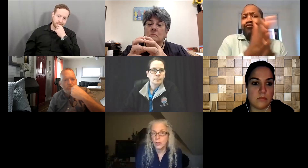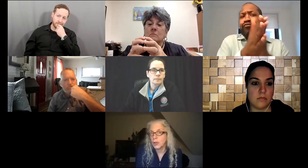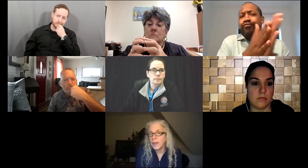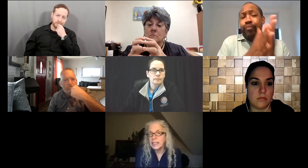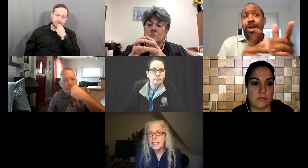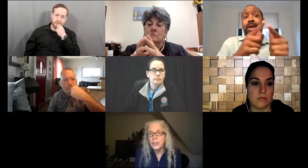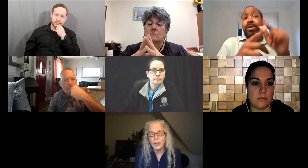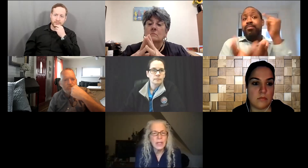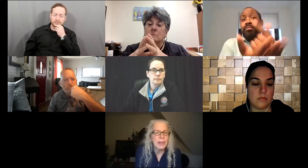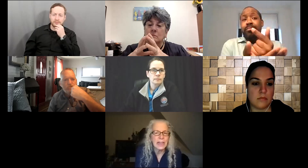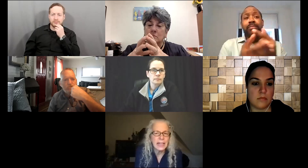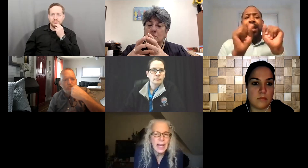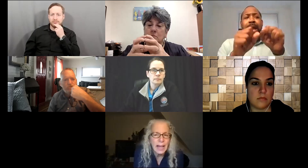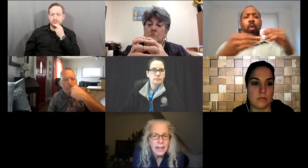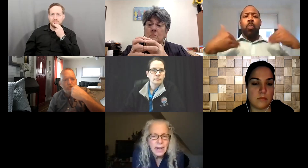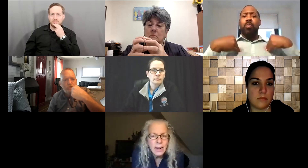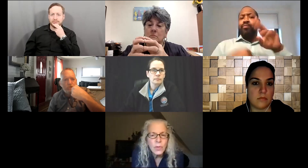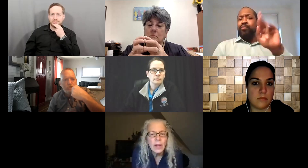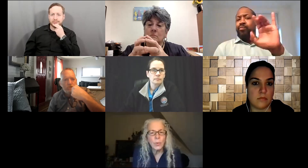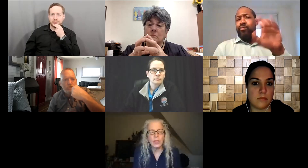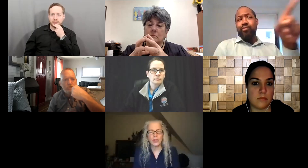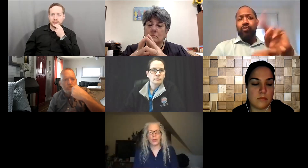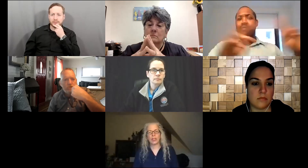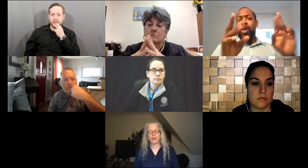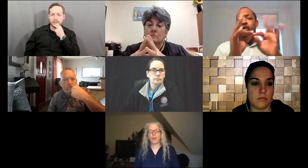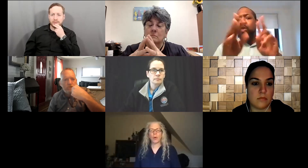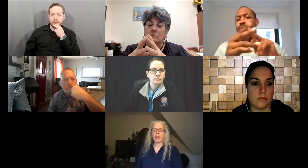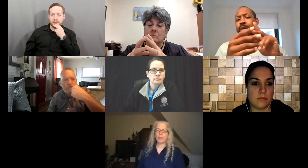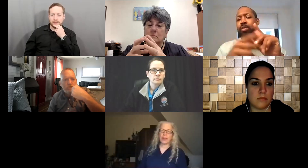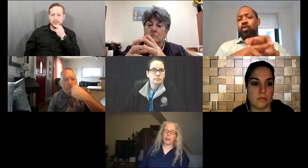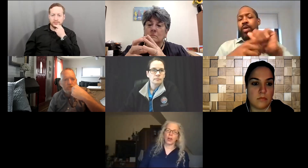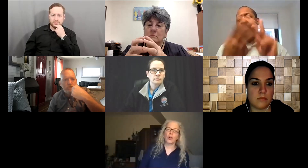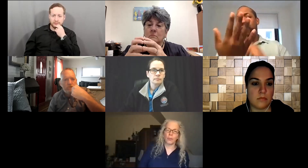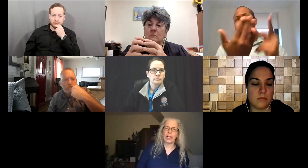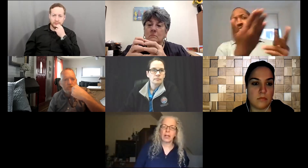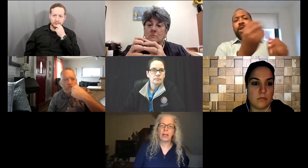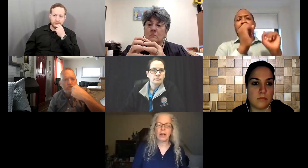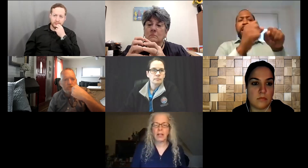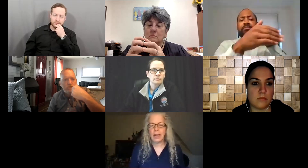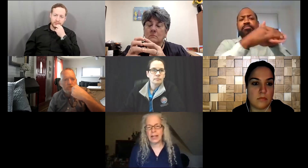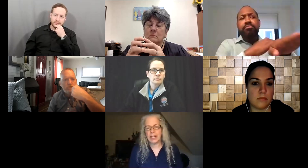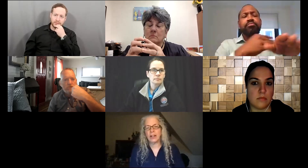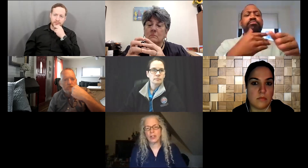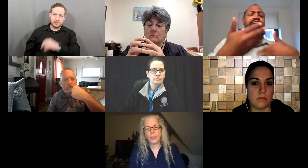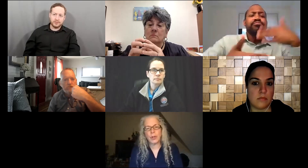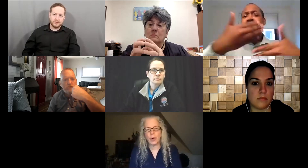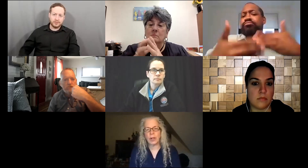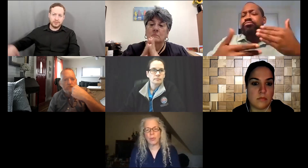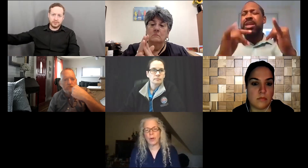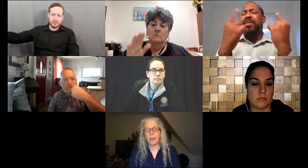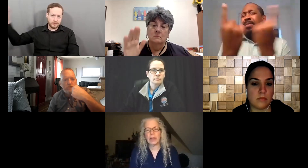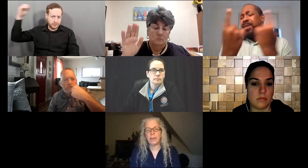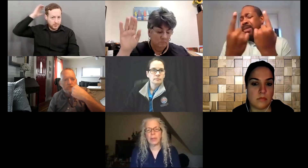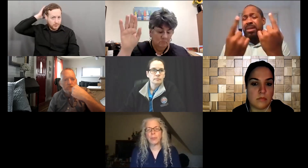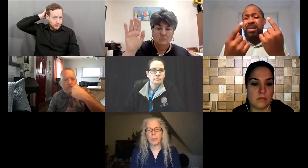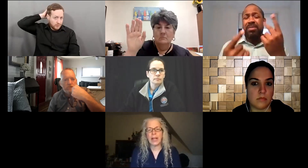who's a certified teacher or something like that. Then when the students grow up, they could go to Rick and get an interpreter training